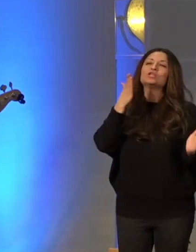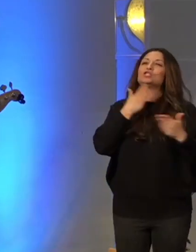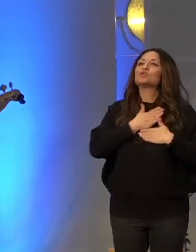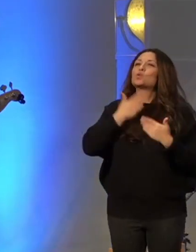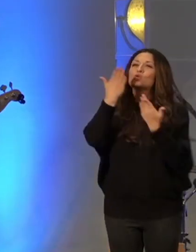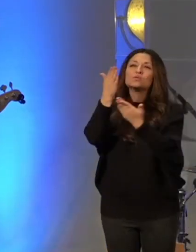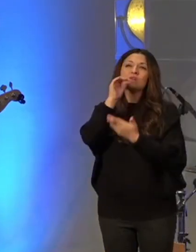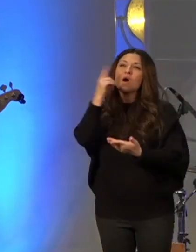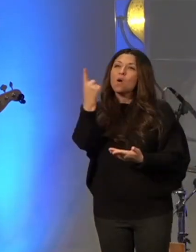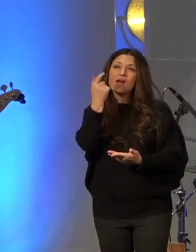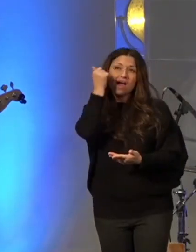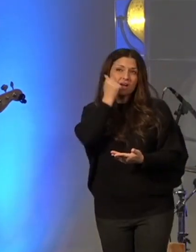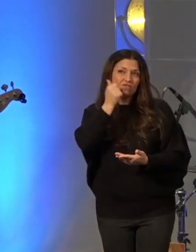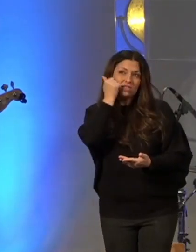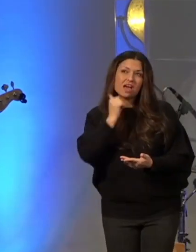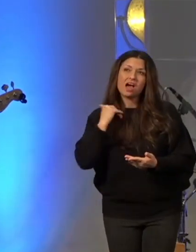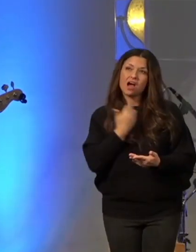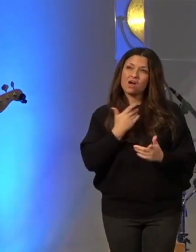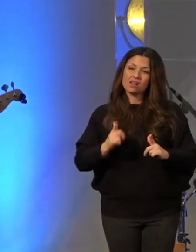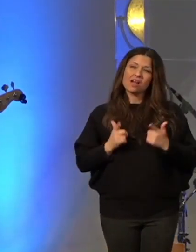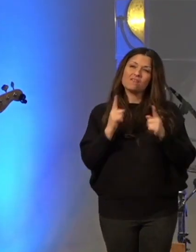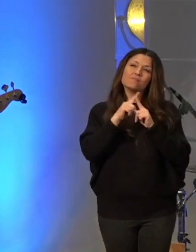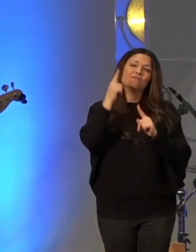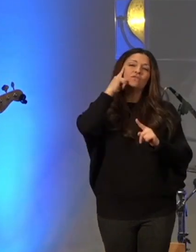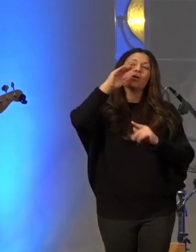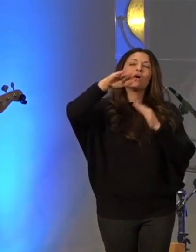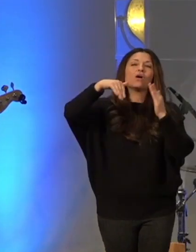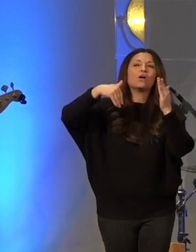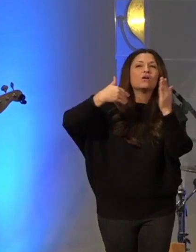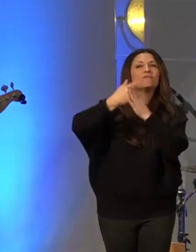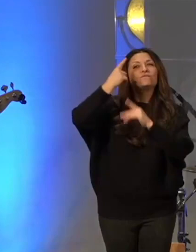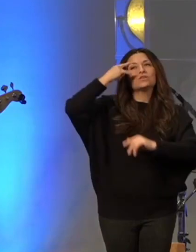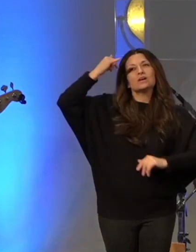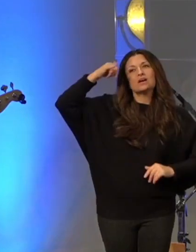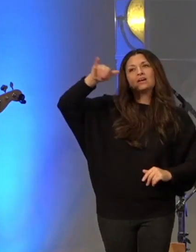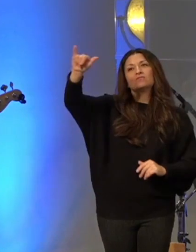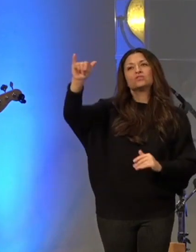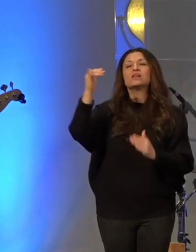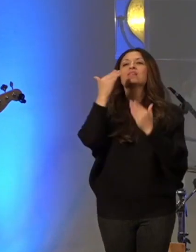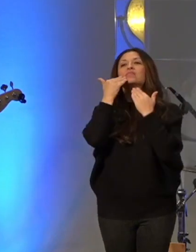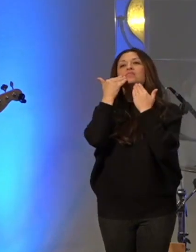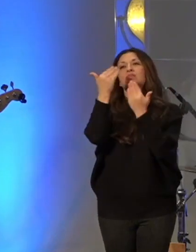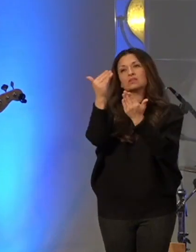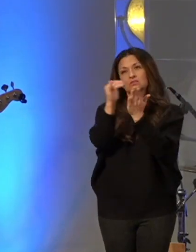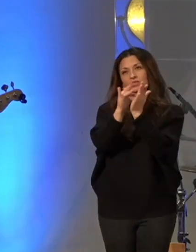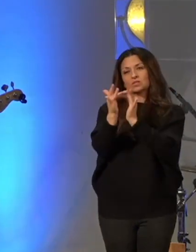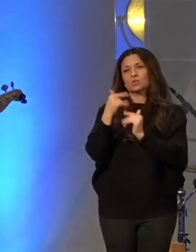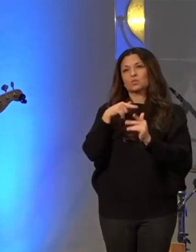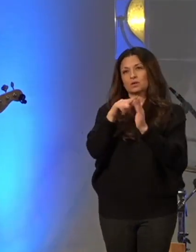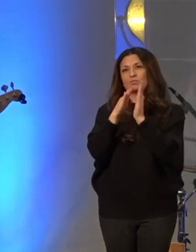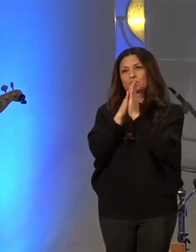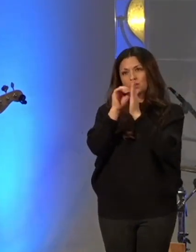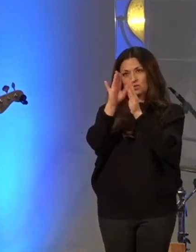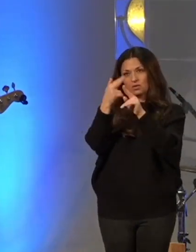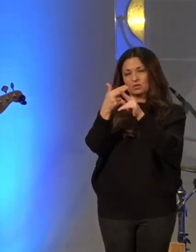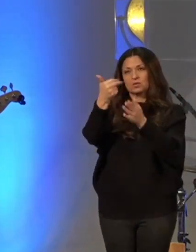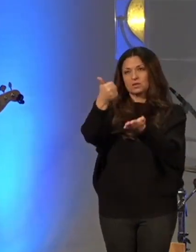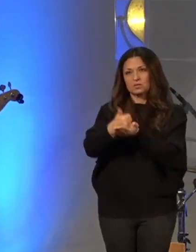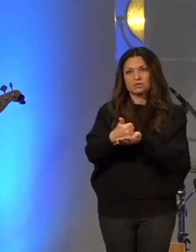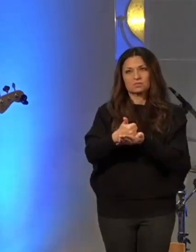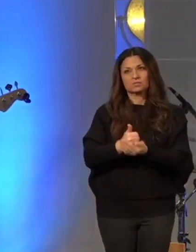not only every day of our lives, but for all of eternity. Thank you, Jesus. And we pray in your name. Amen.